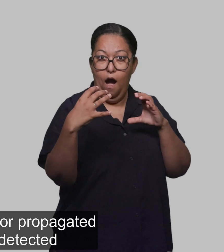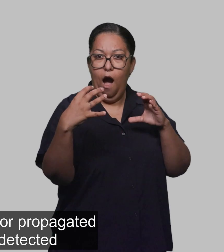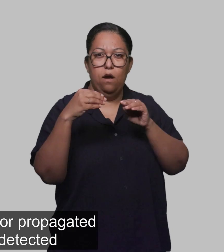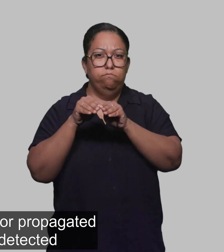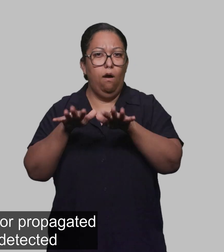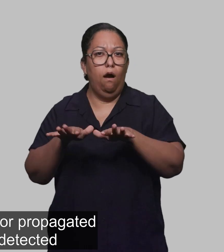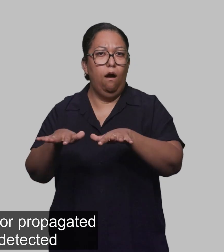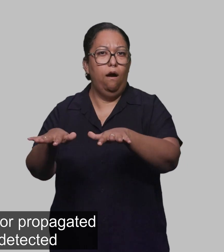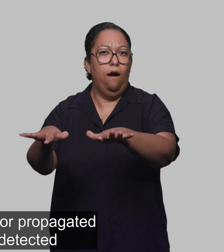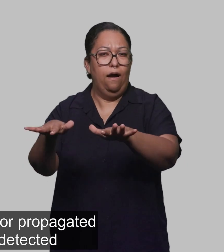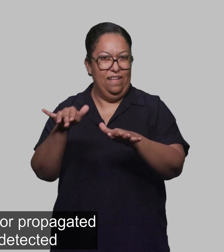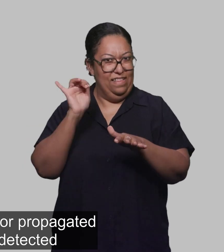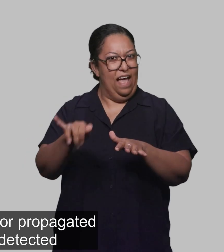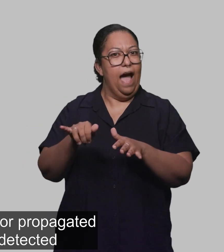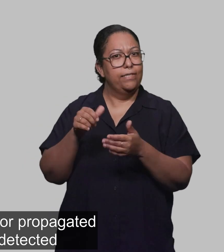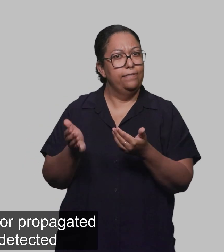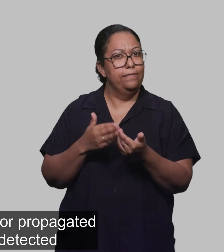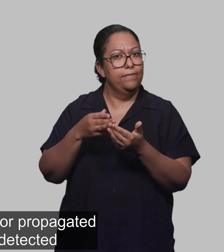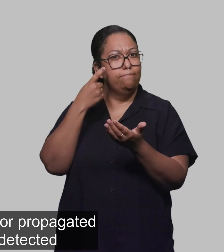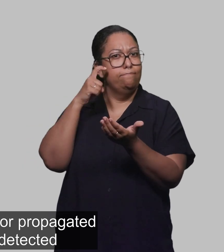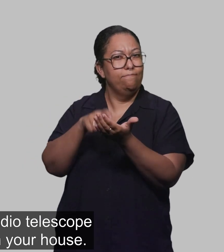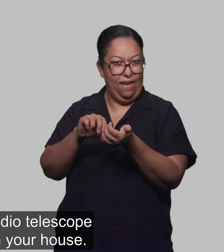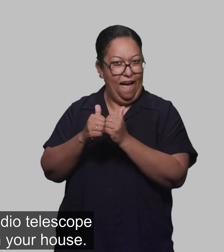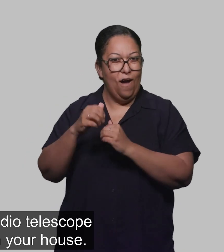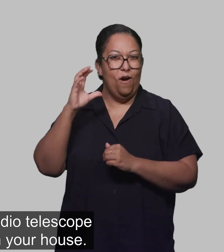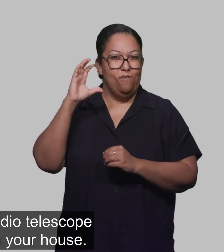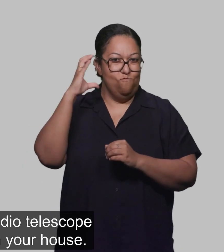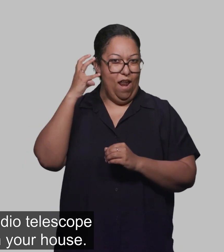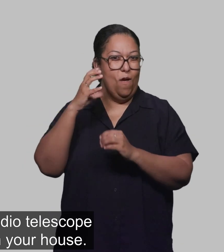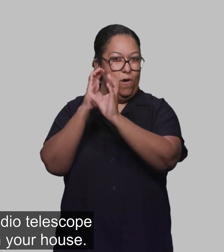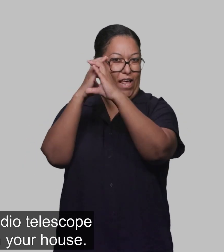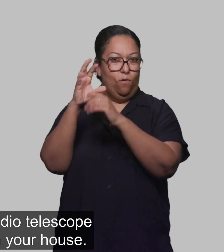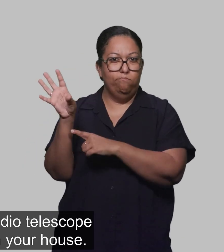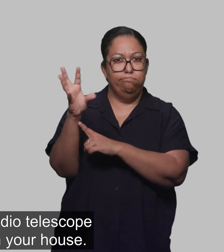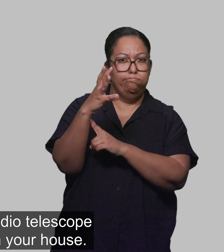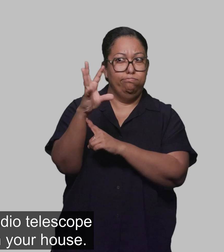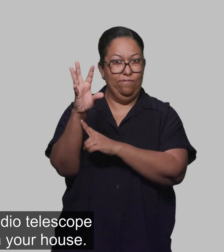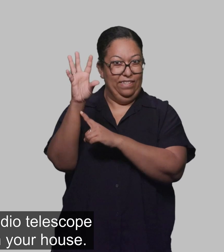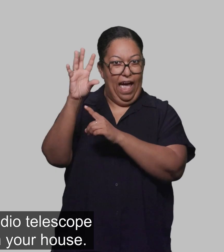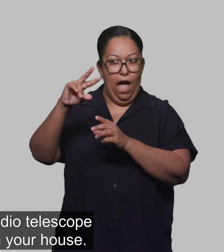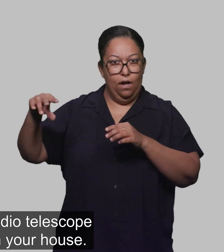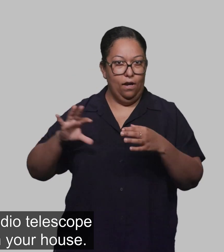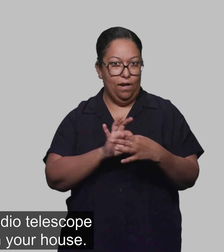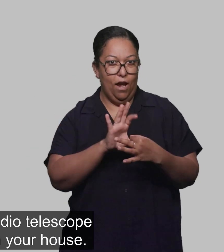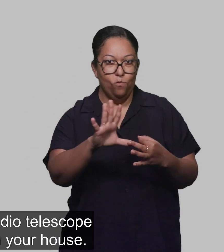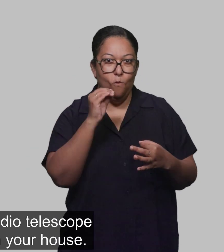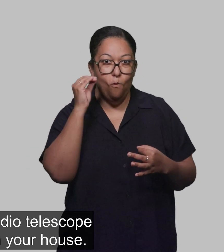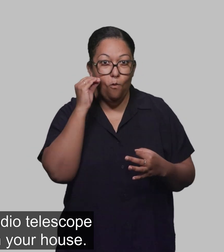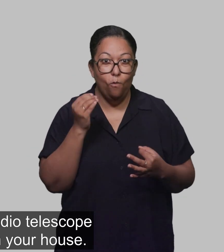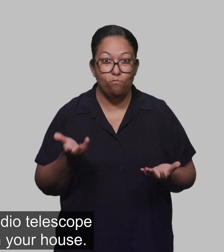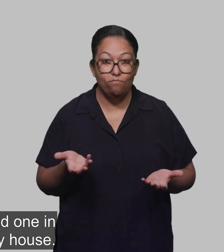or propagated and could be detected by a very simple radio telescope that can be built in your